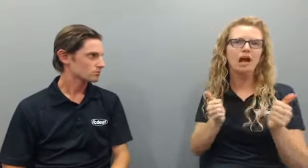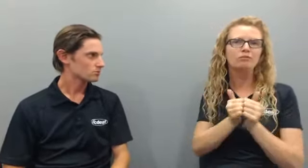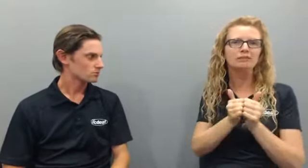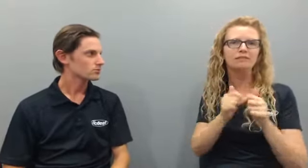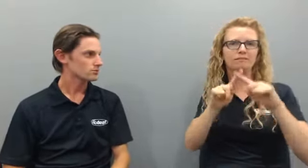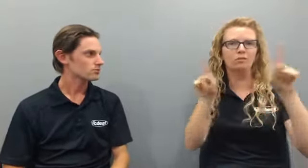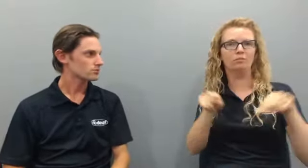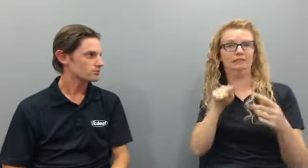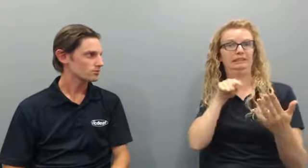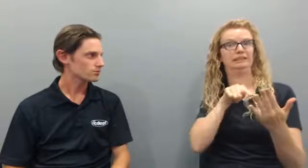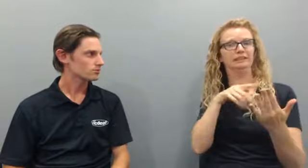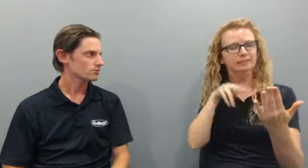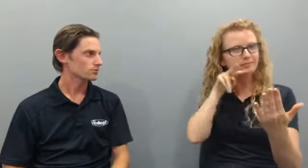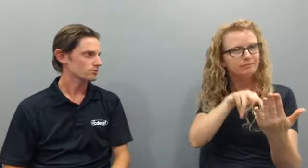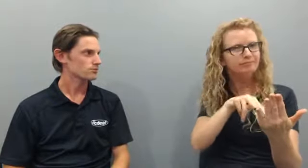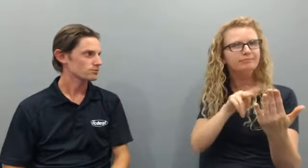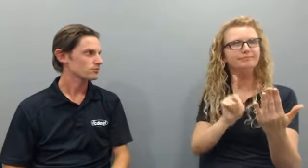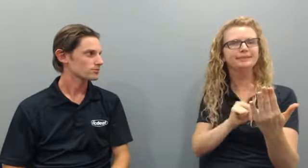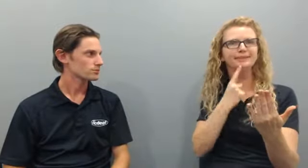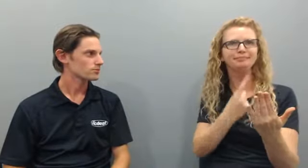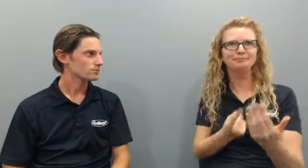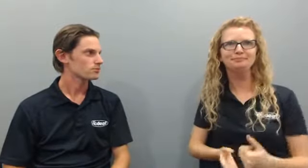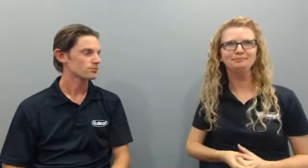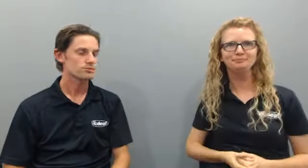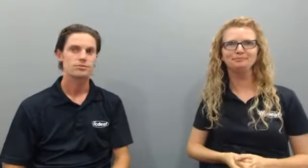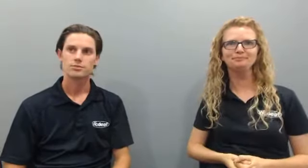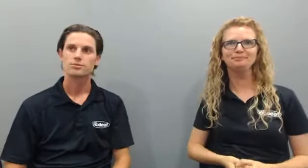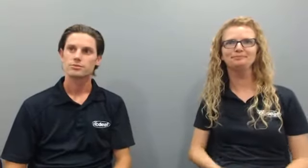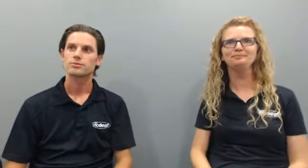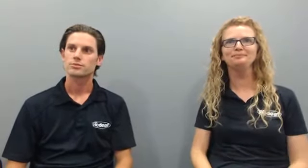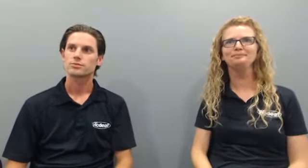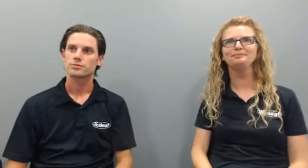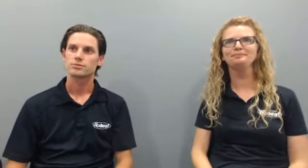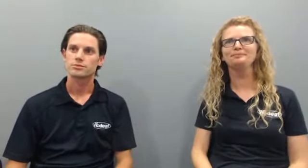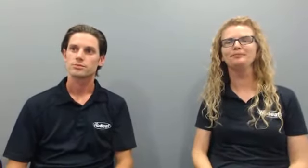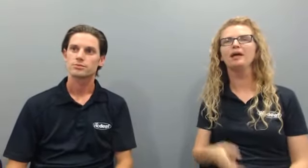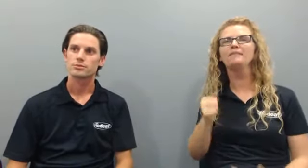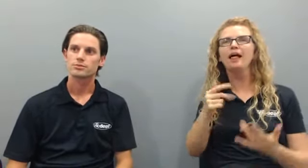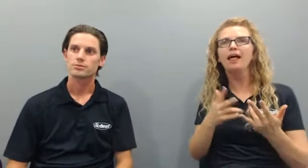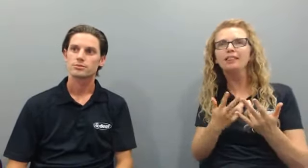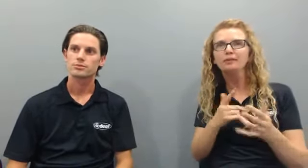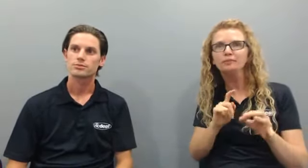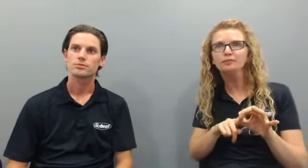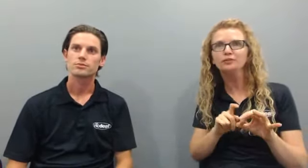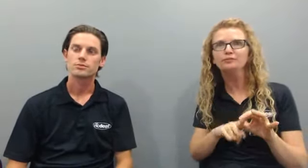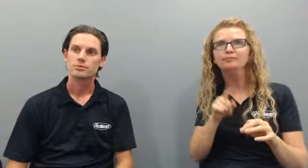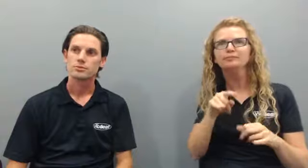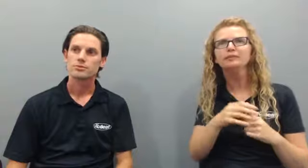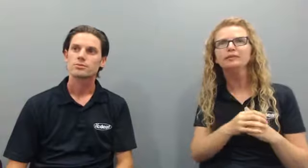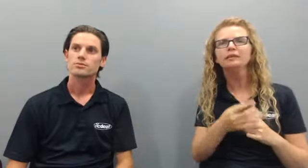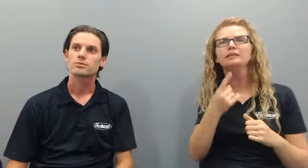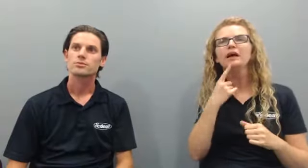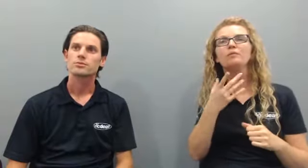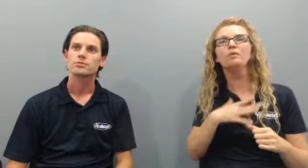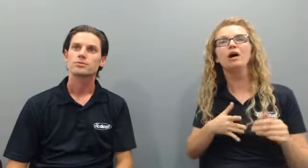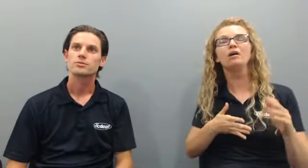really is important to make sure you look at your service agreement and your contract and ensure that you have listed that information in